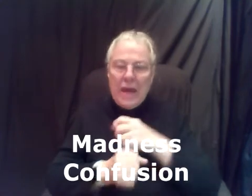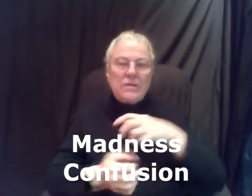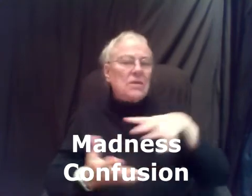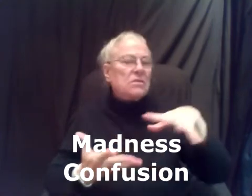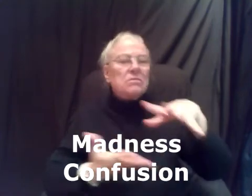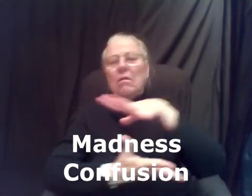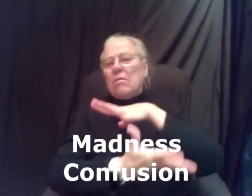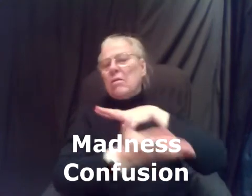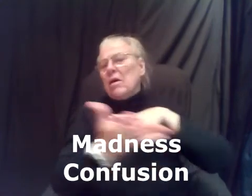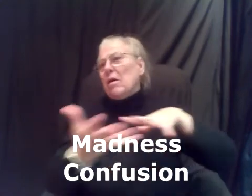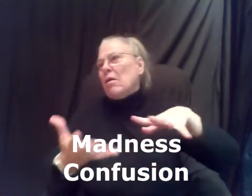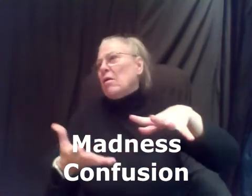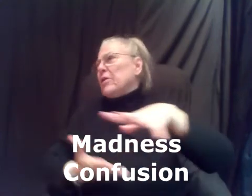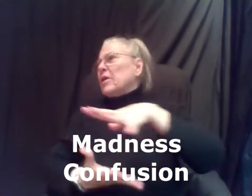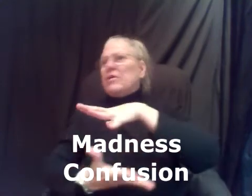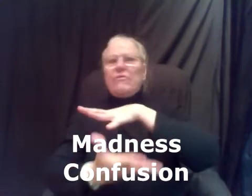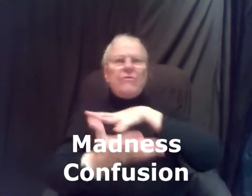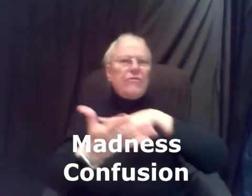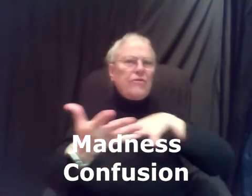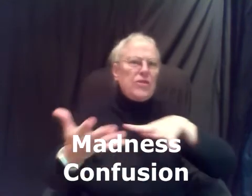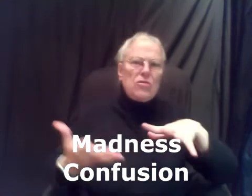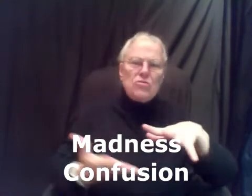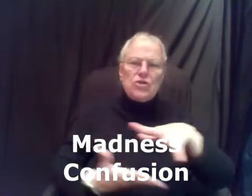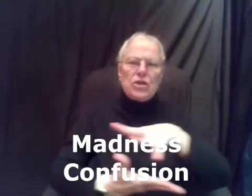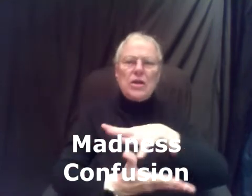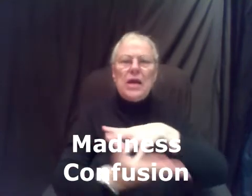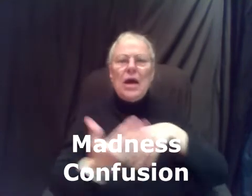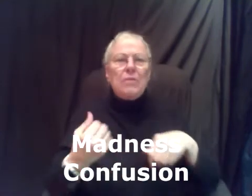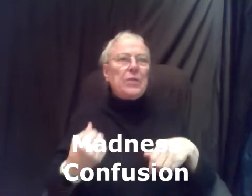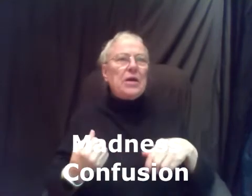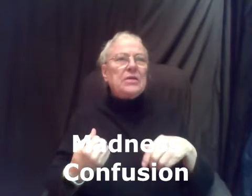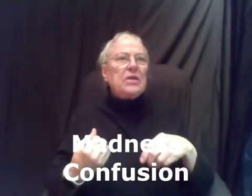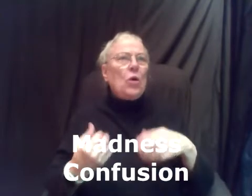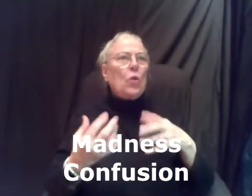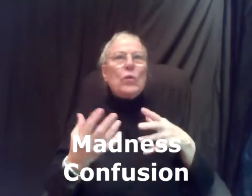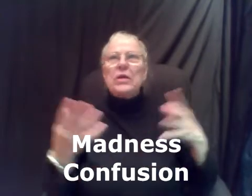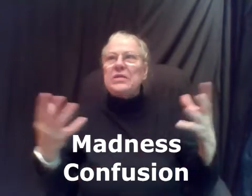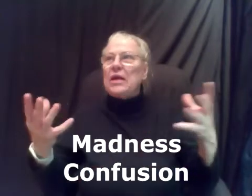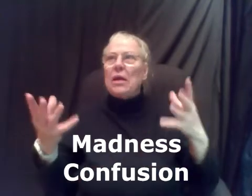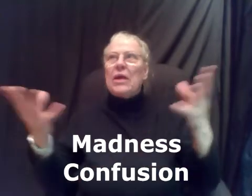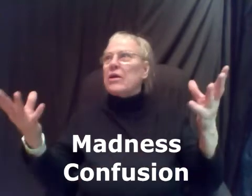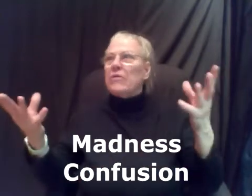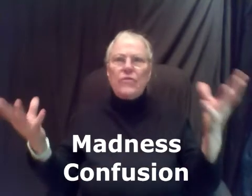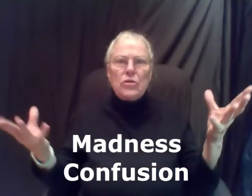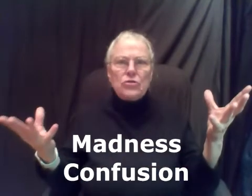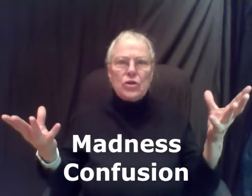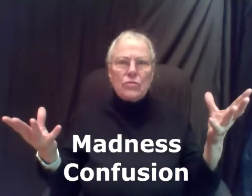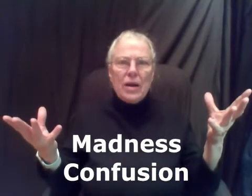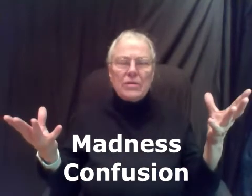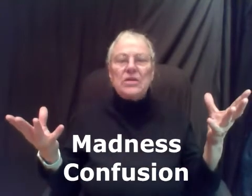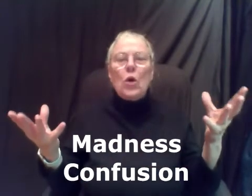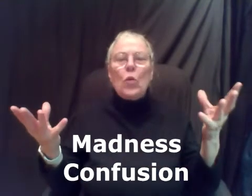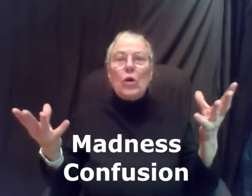Madness. Oh, all the confusion. Because when we see a lot of confusion around us, we don't think